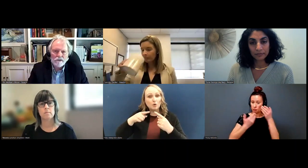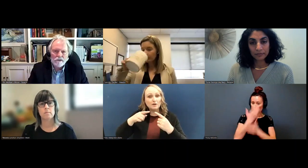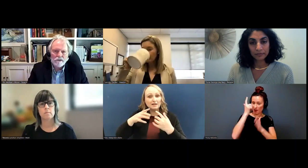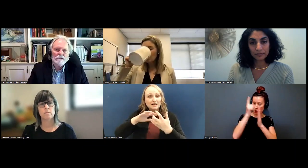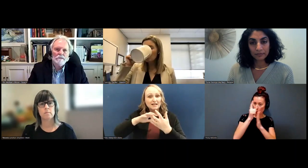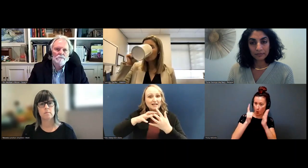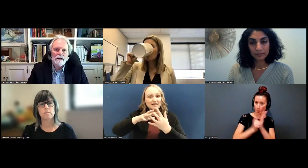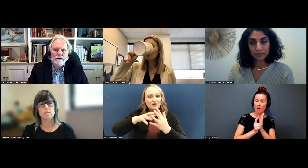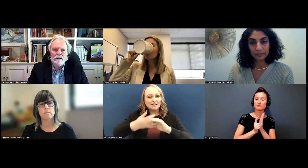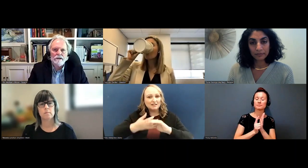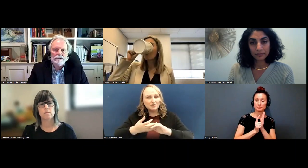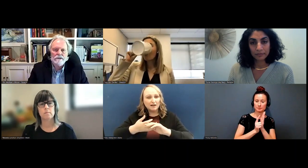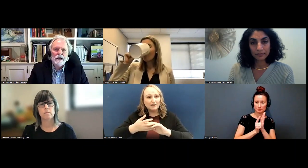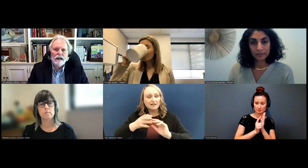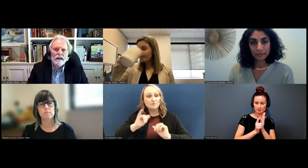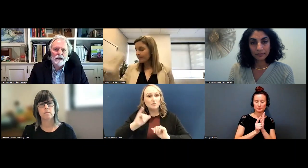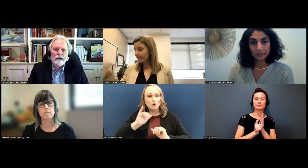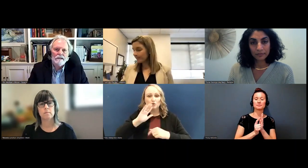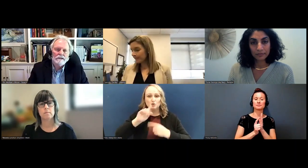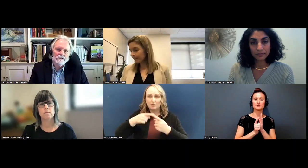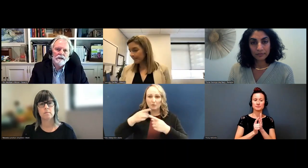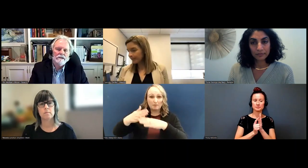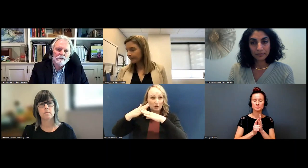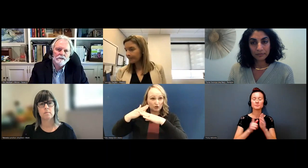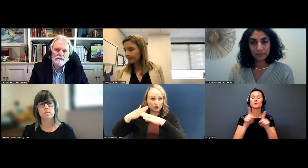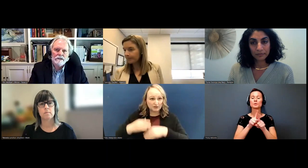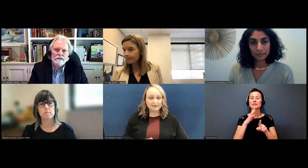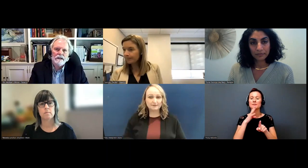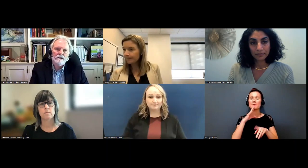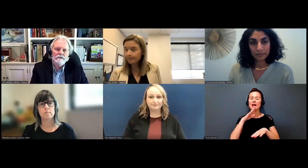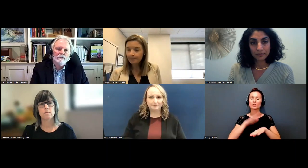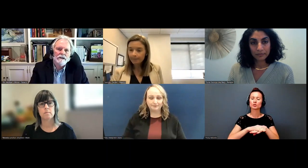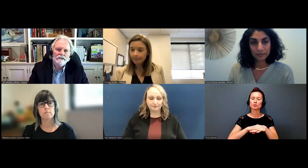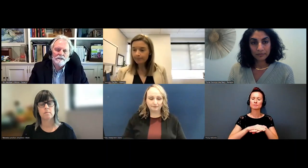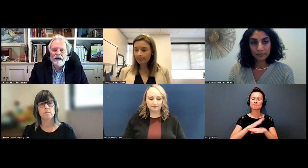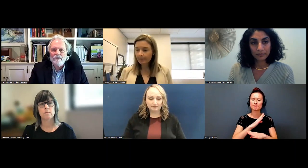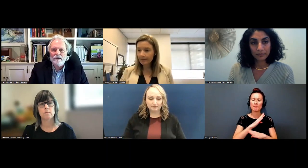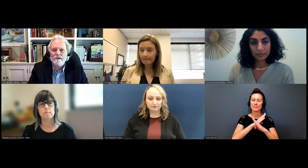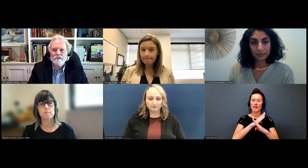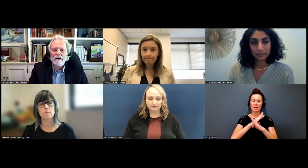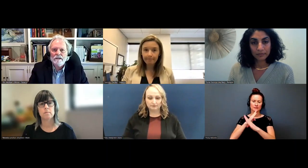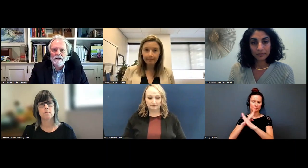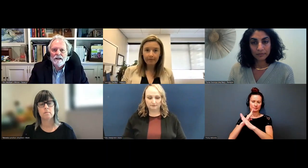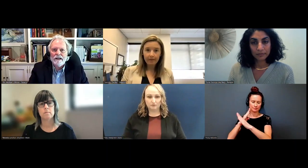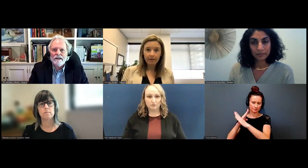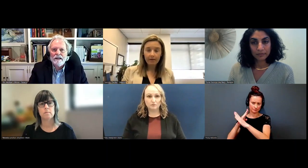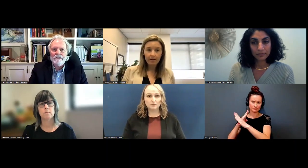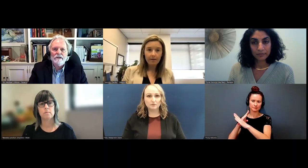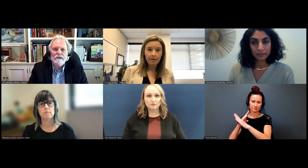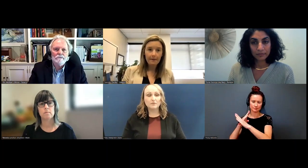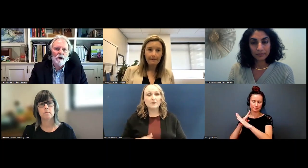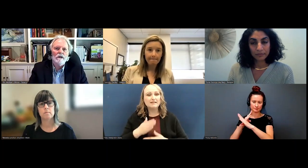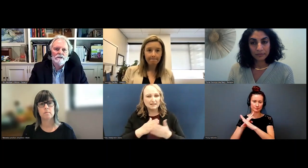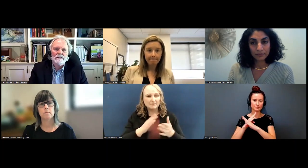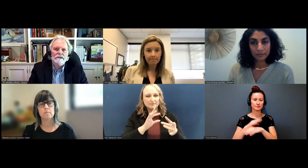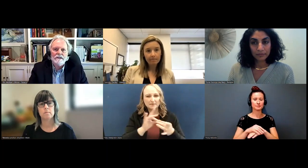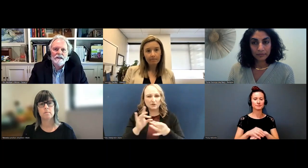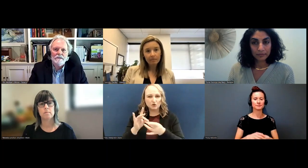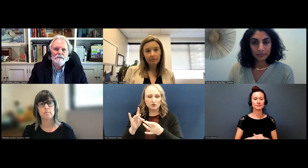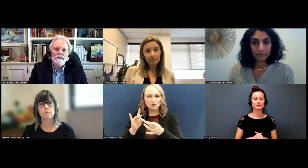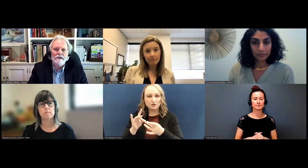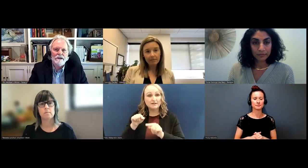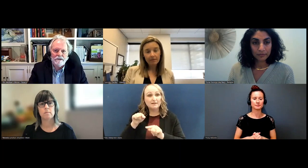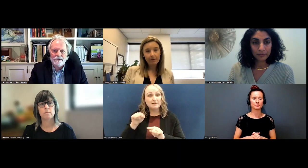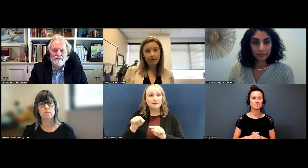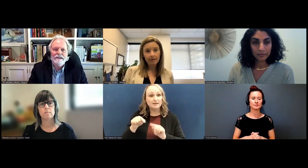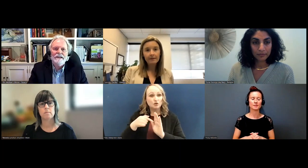it also talked about barriers. And as Jennifer's just said, and you, Brenda, just echoed it as well, it identified that policies can